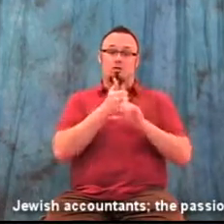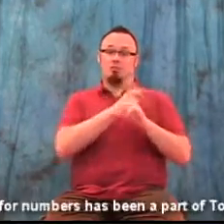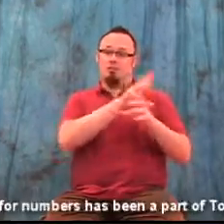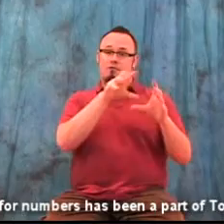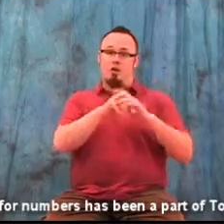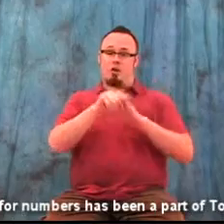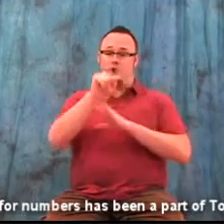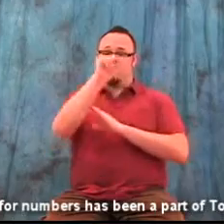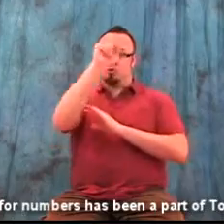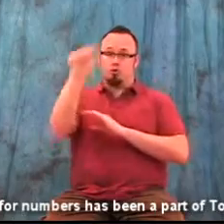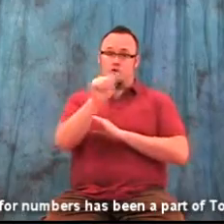commentaries throughout the ages.